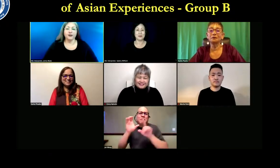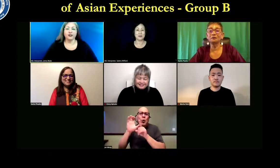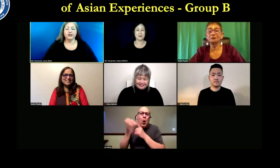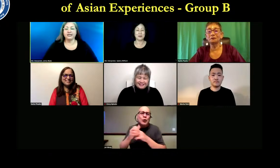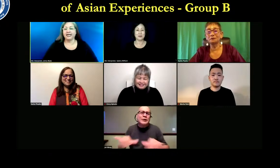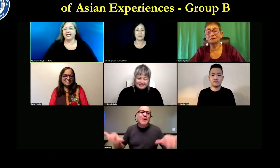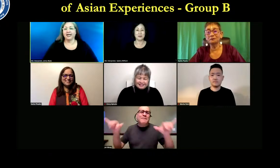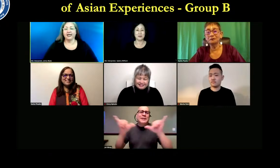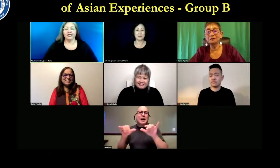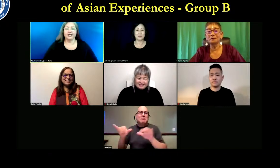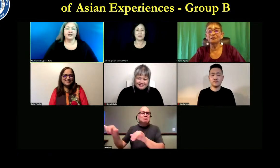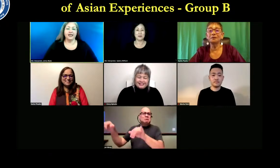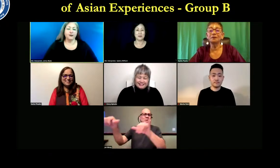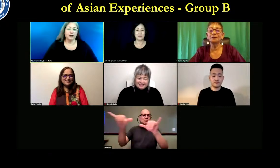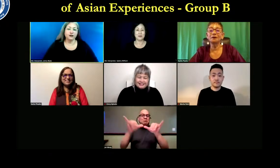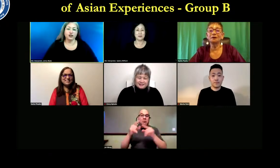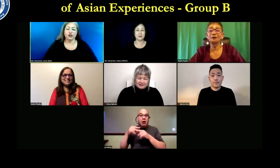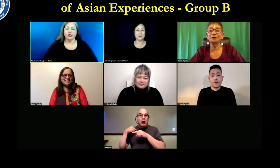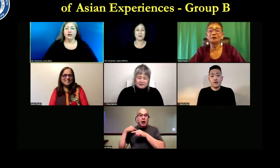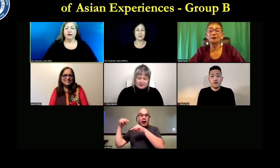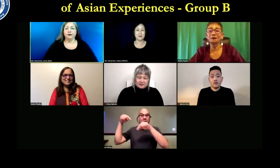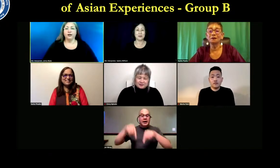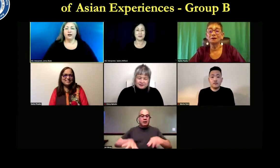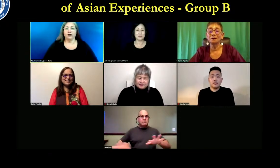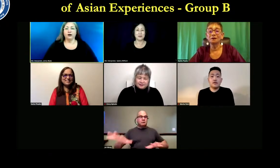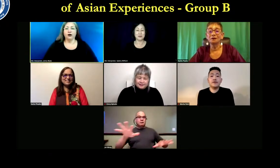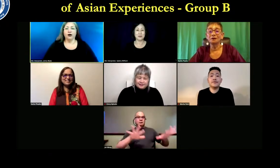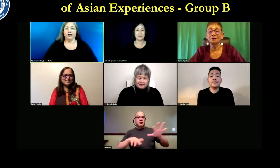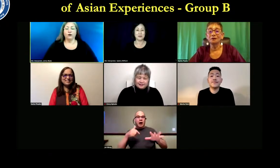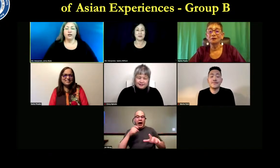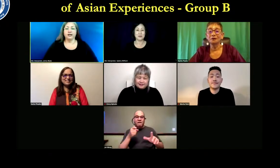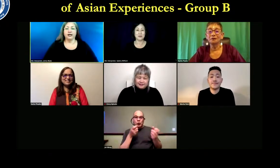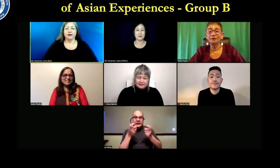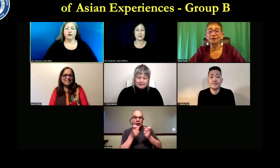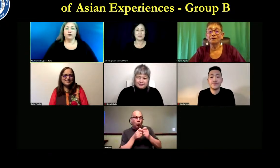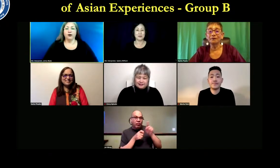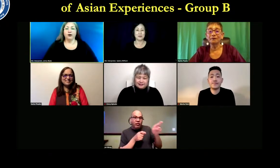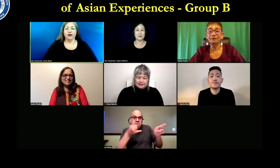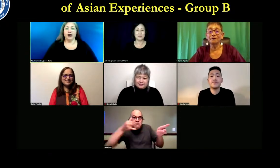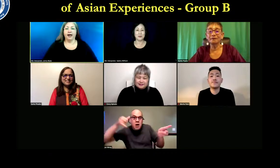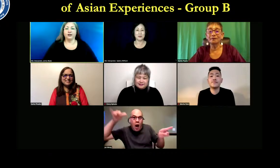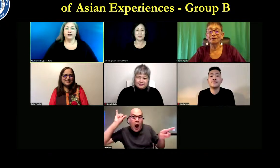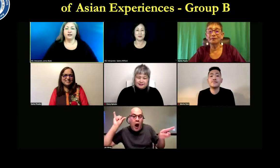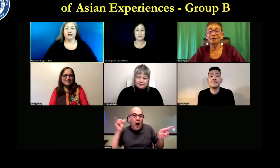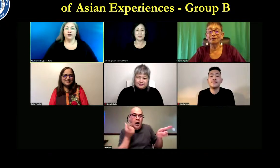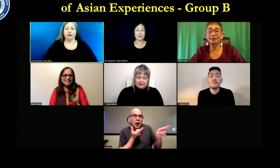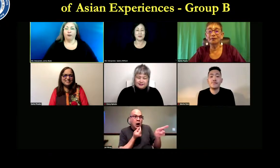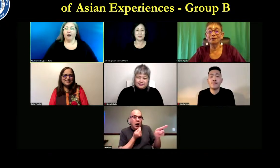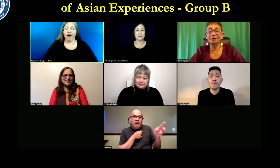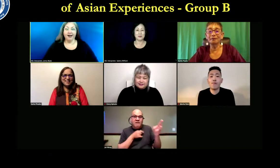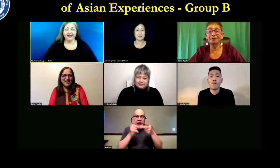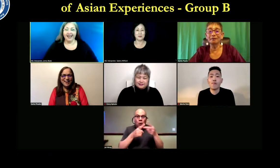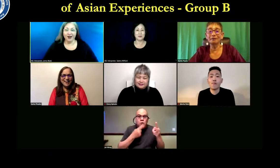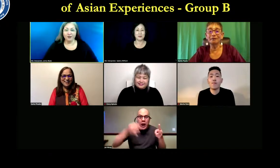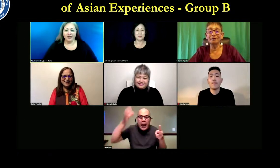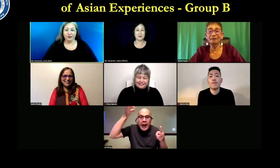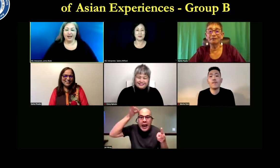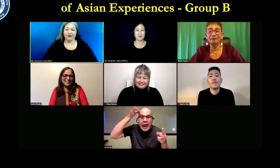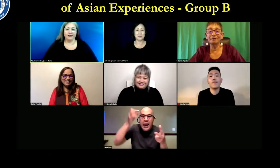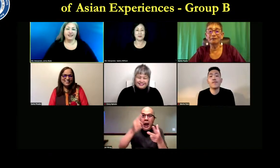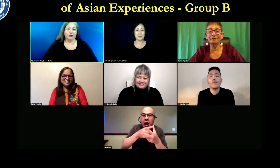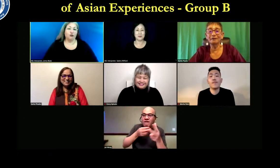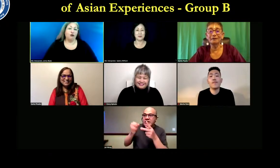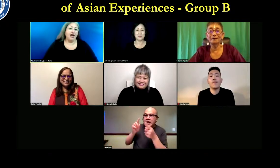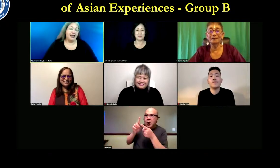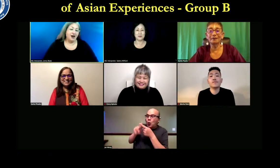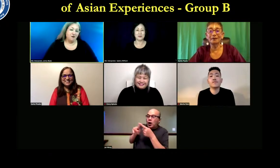the same color skin and the same culture being in Hong Kong. And once I came to America, I had to deal with blonde haired people. I have